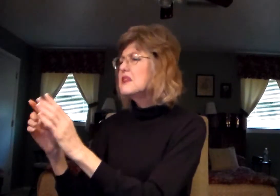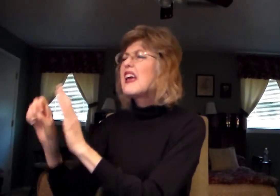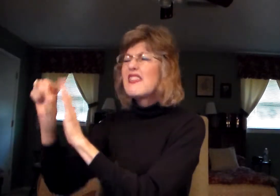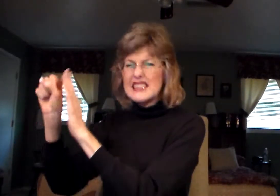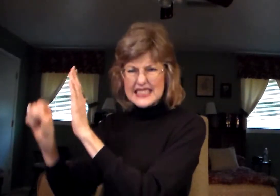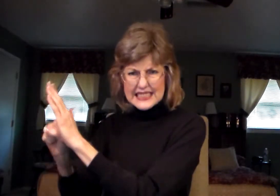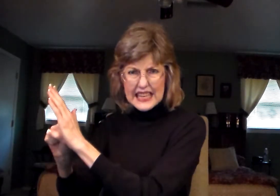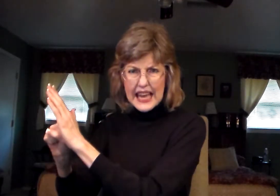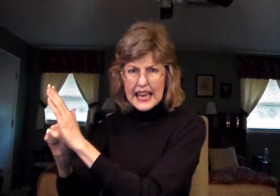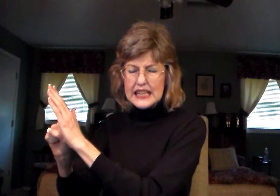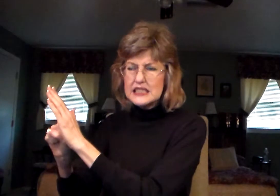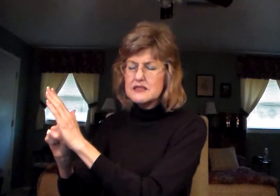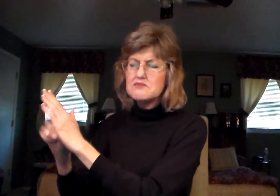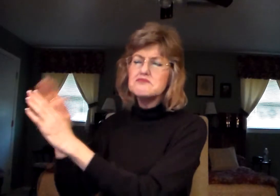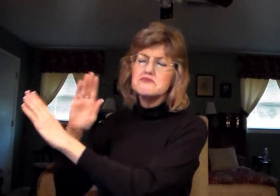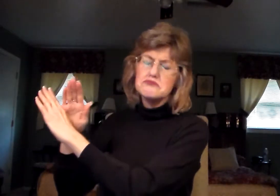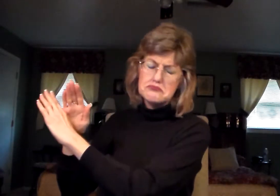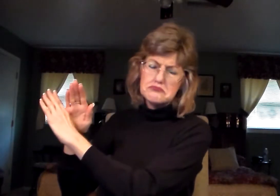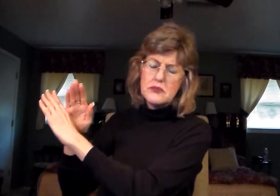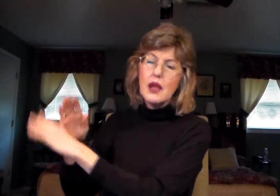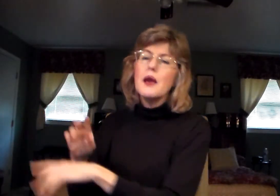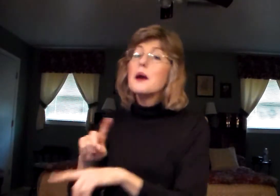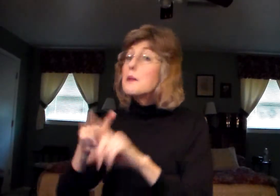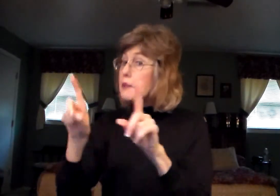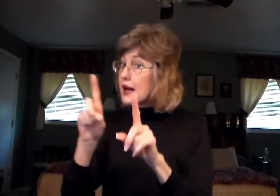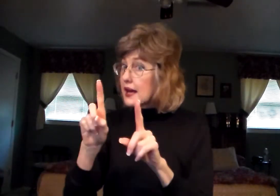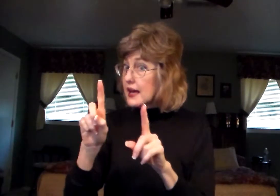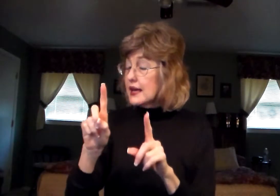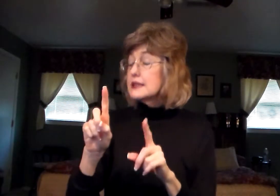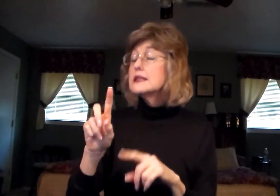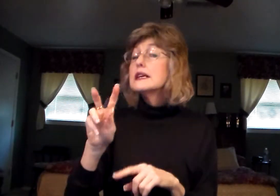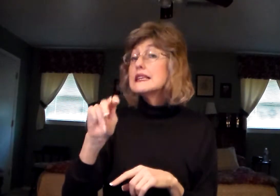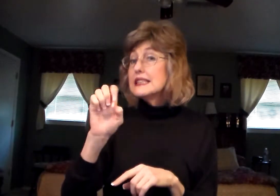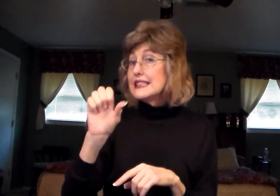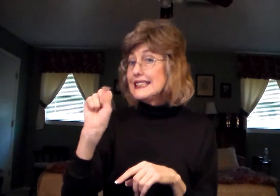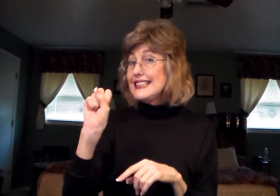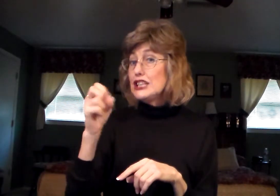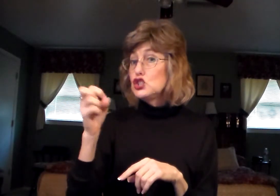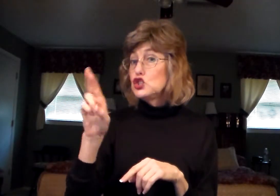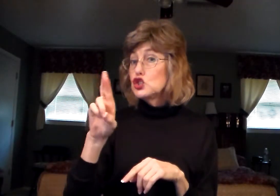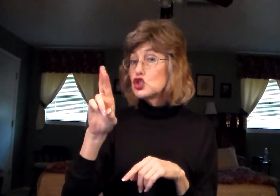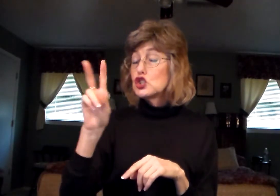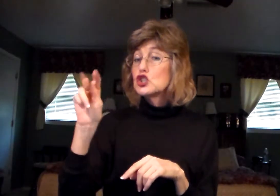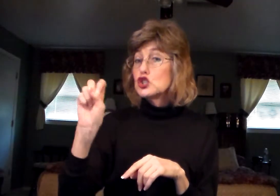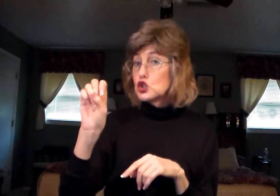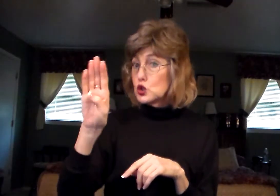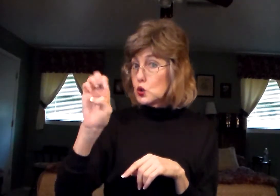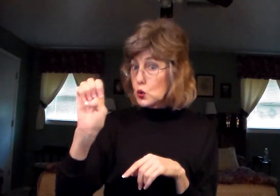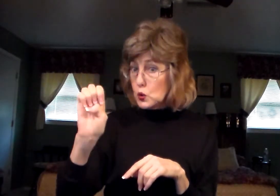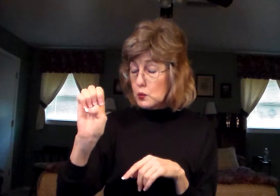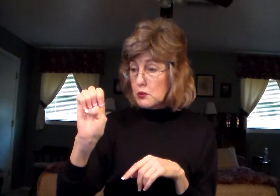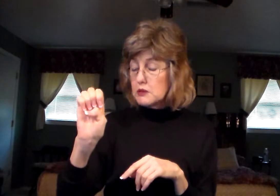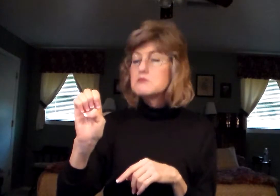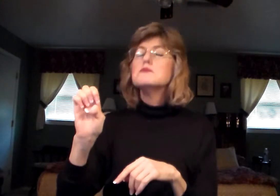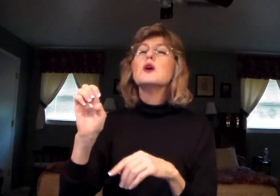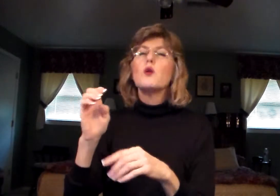hopefully TeacherTube will work out well for doing the kind of recordings that I'm going to be doing. If you guys have questions,